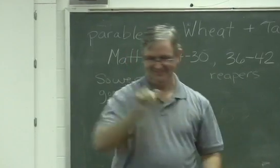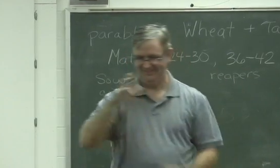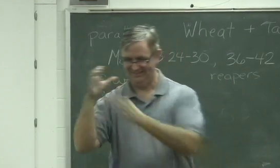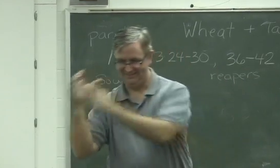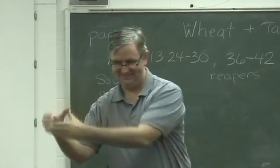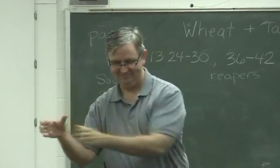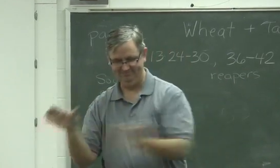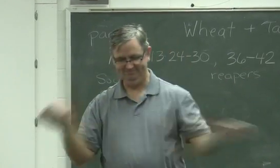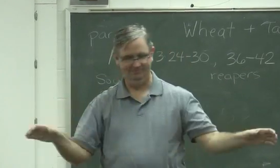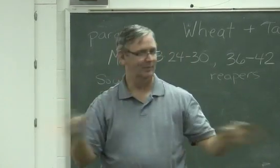God, He wants